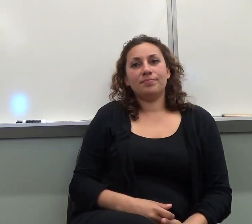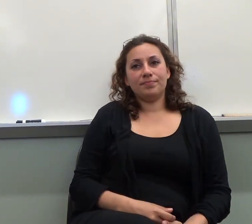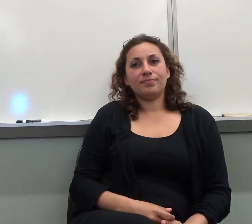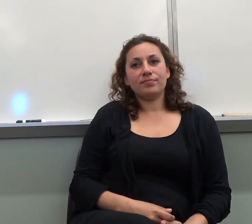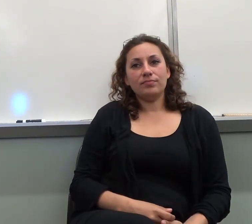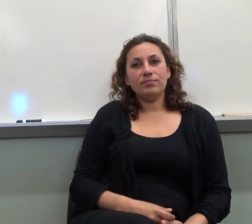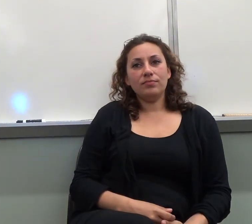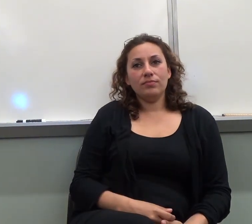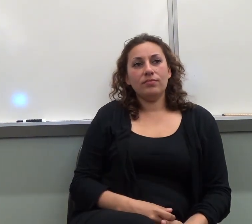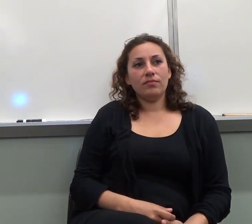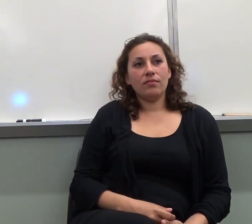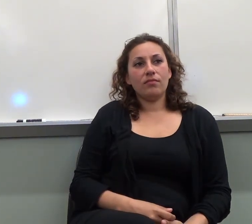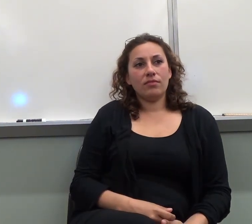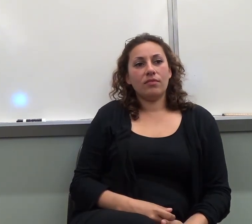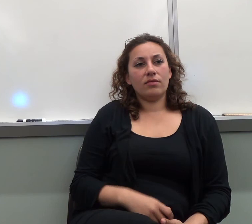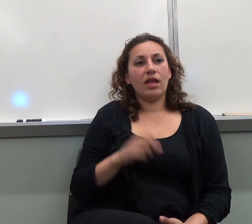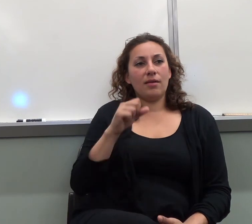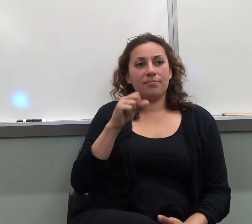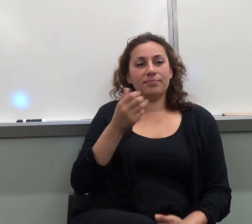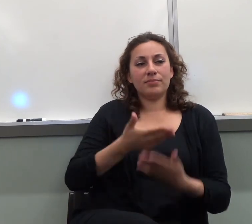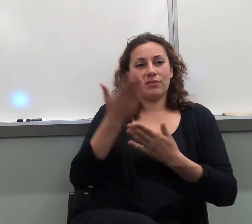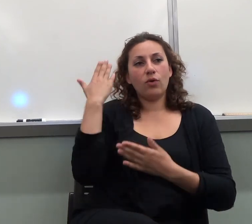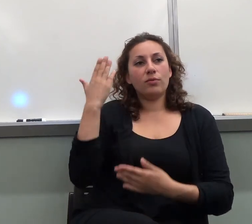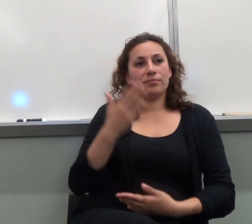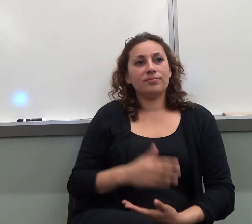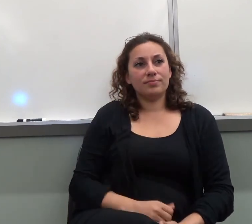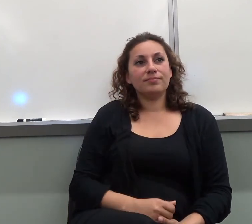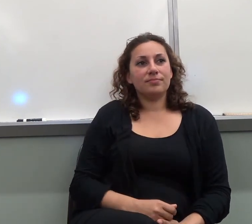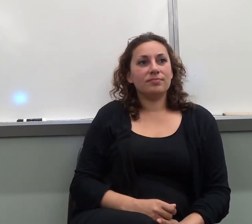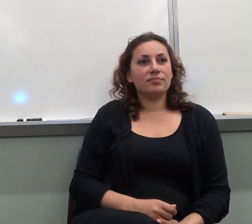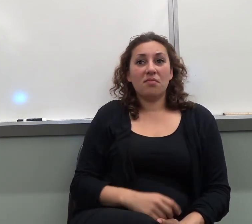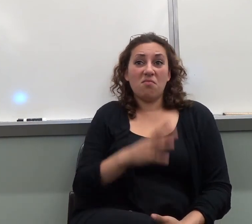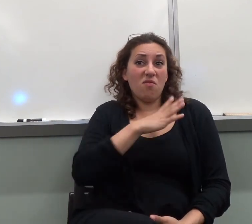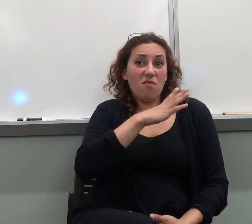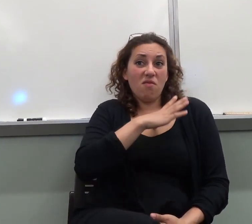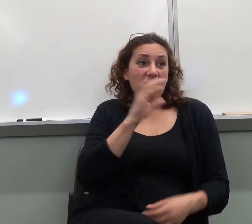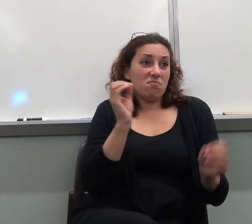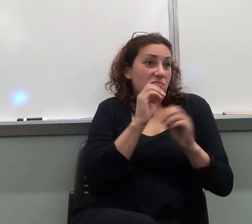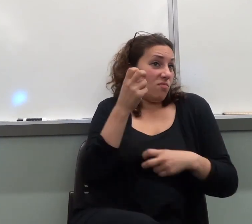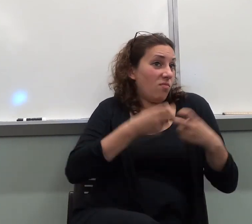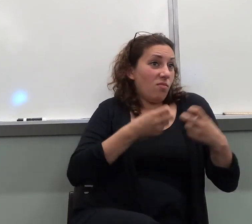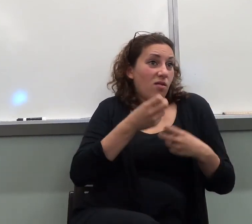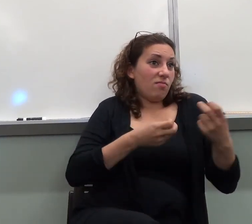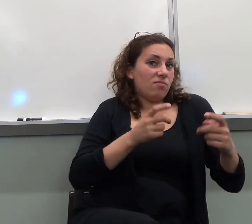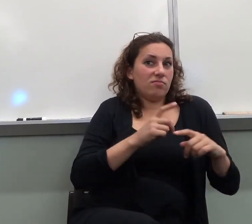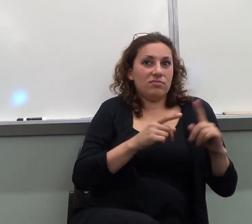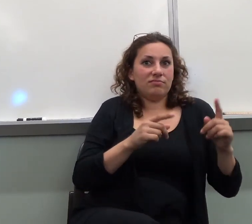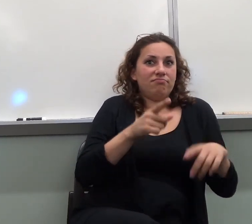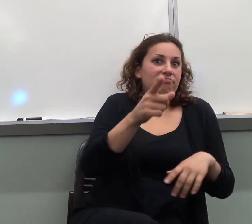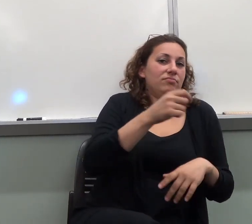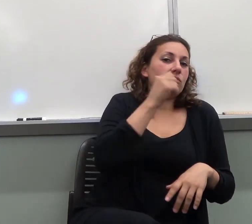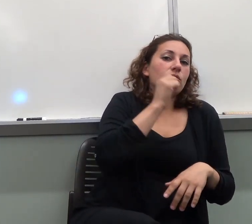Okay, that's it. See you tomorrow. Yeah.